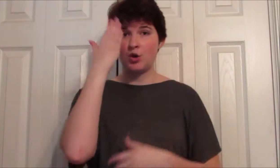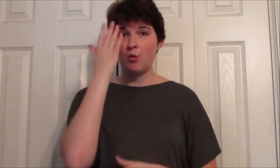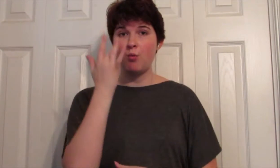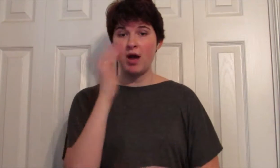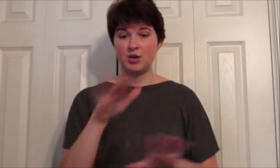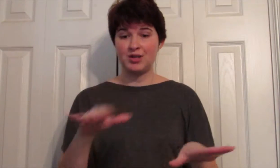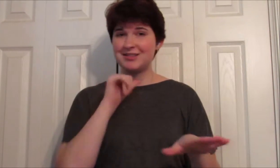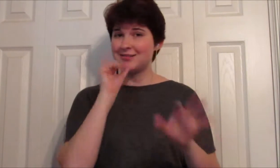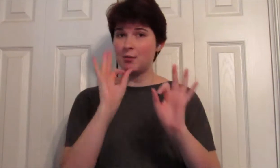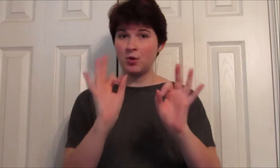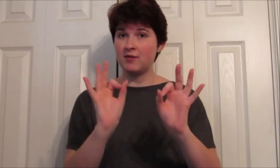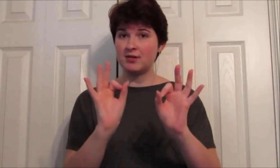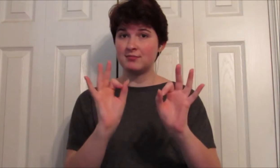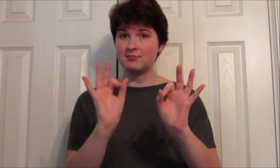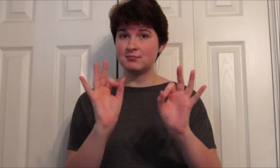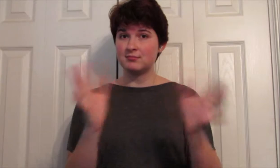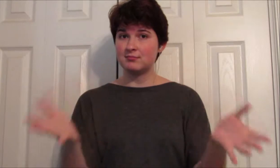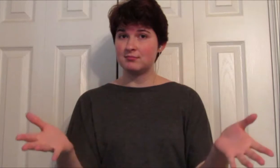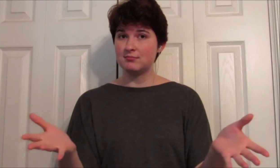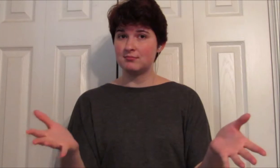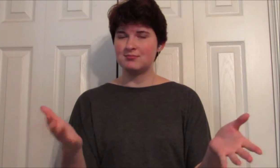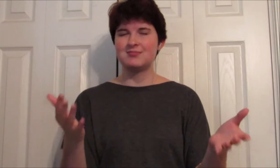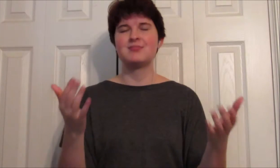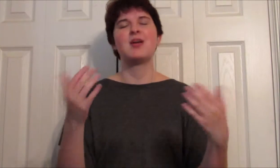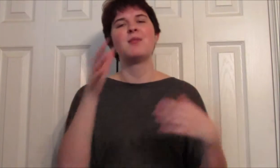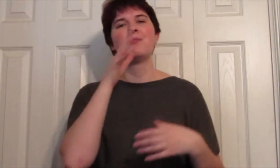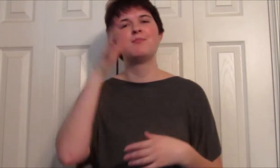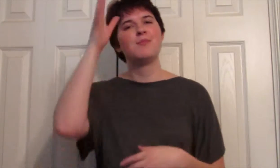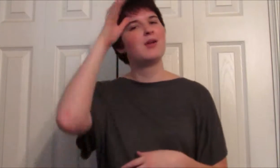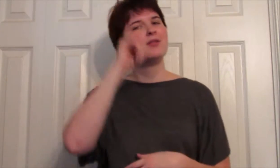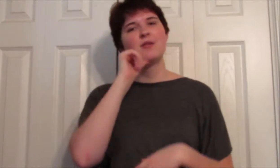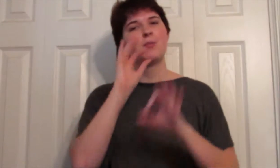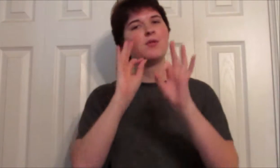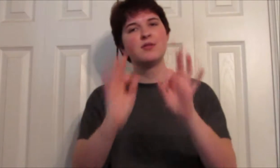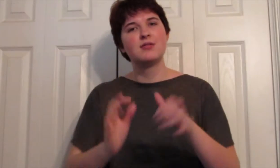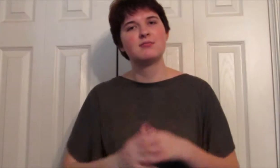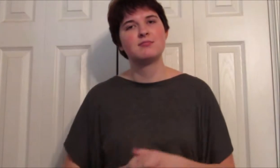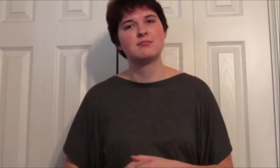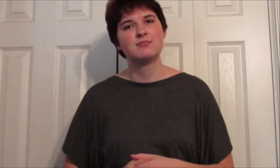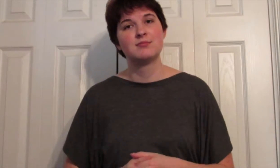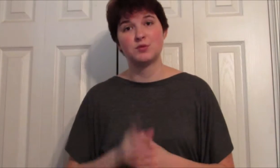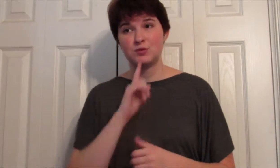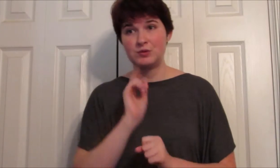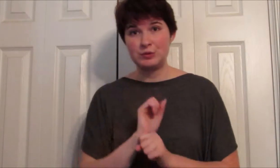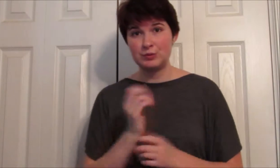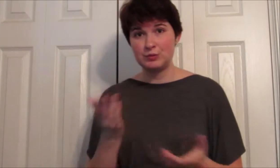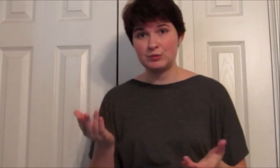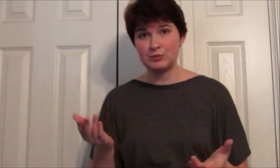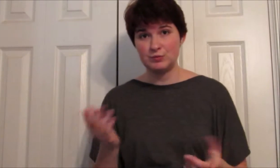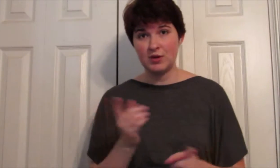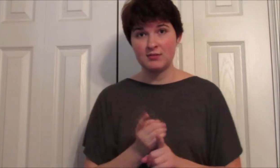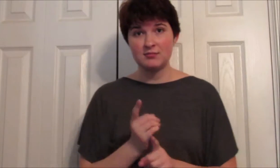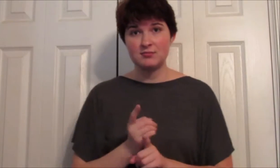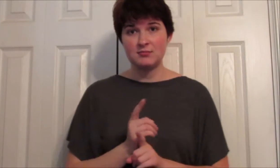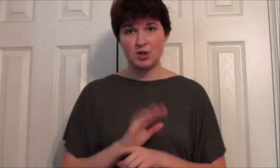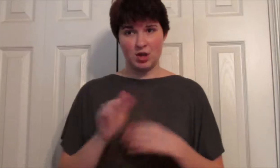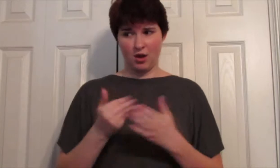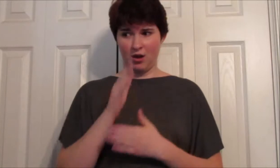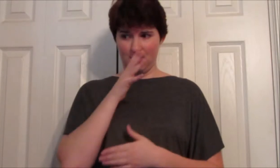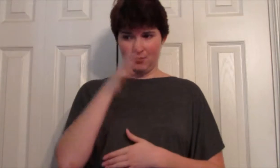You want to know why your kids are imperfect? They have imperfect parents. Now, isn't that true? Aren't our